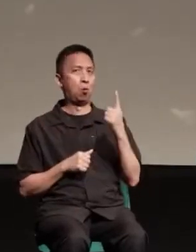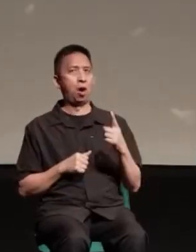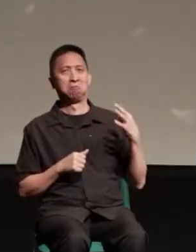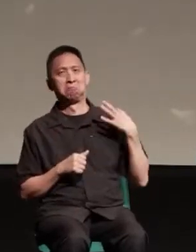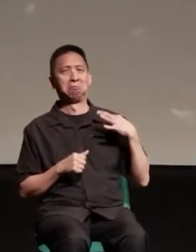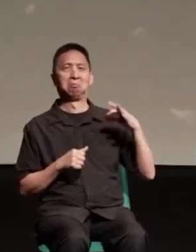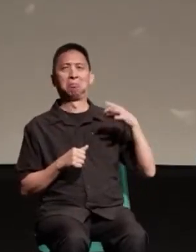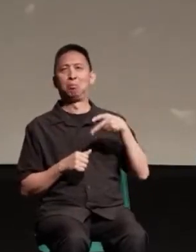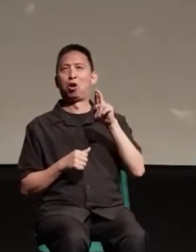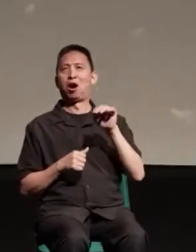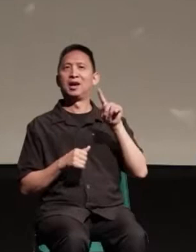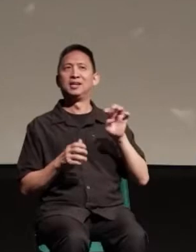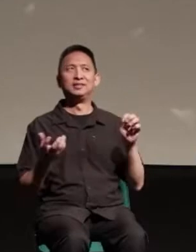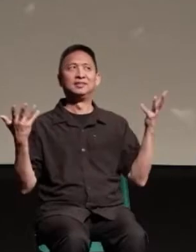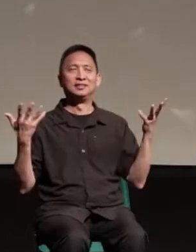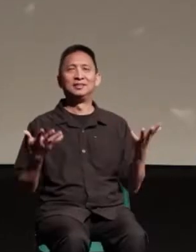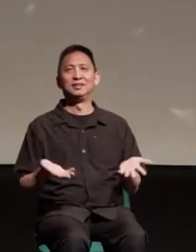non-commercial mission to